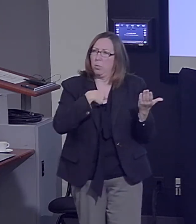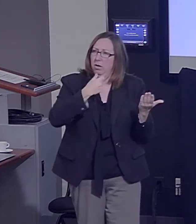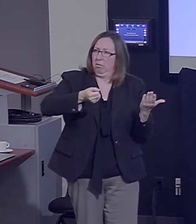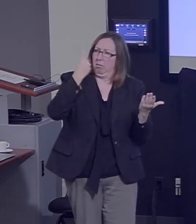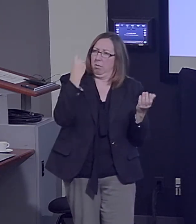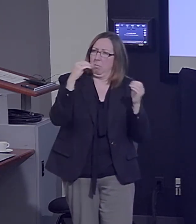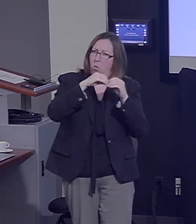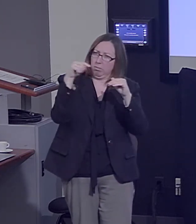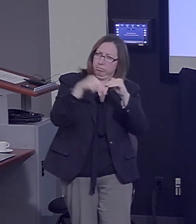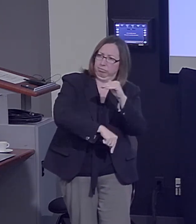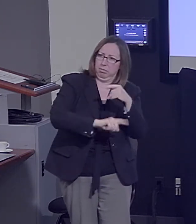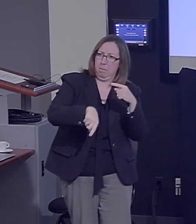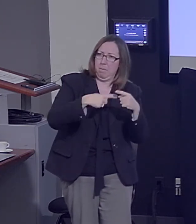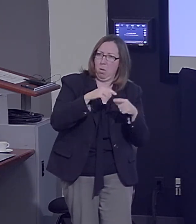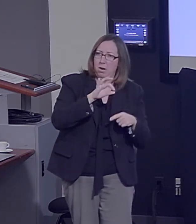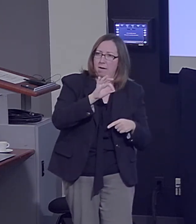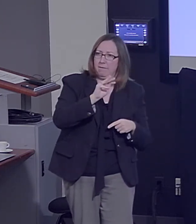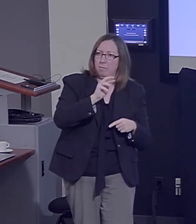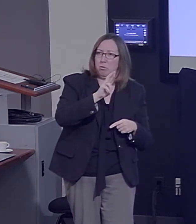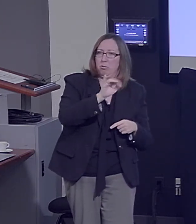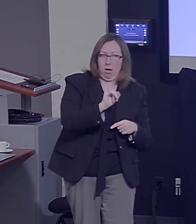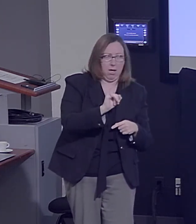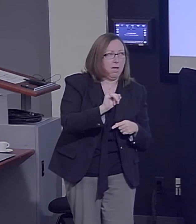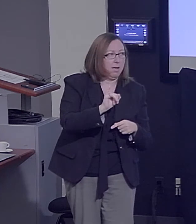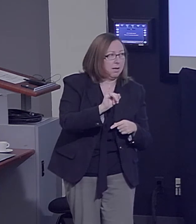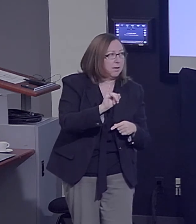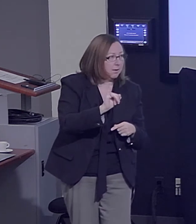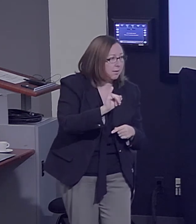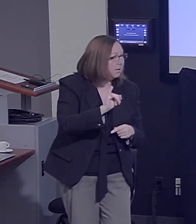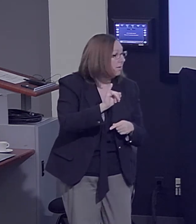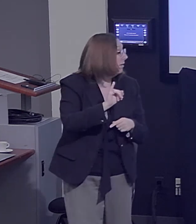So here are 3 points which are crucial.